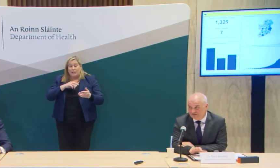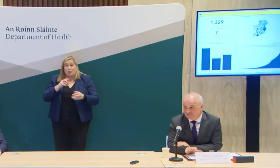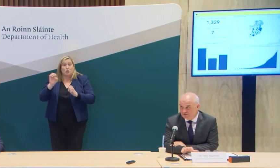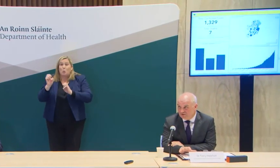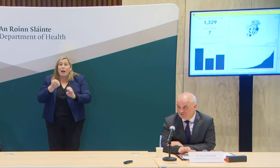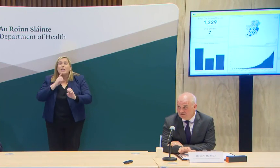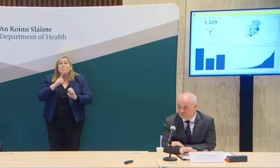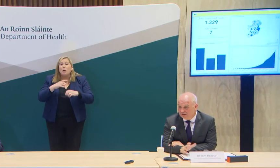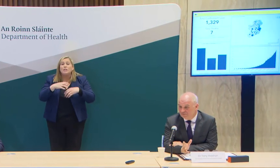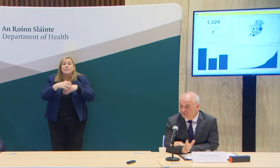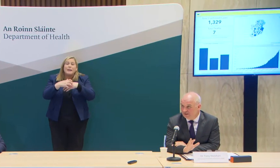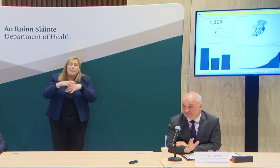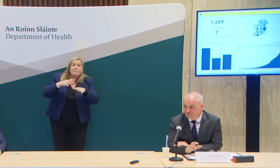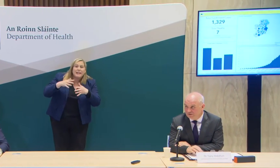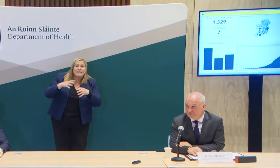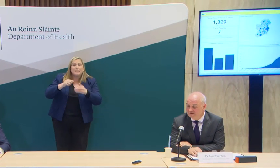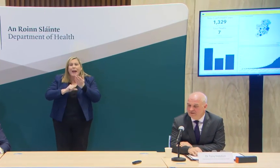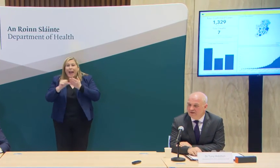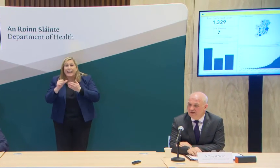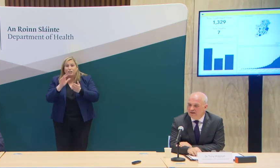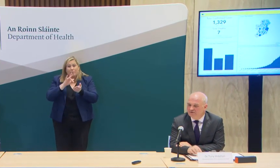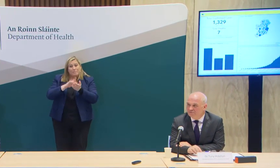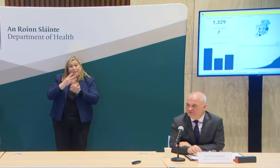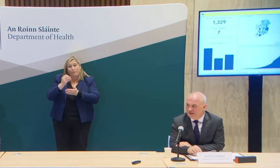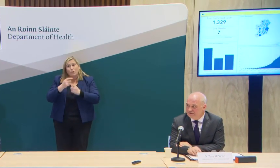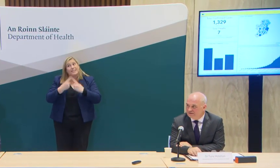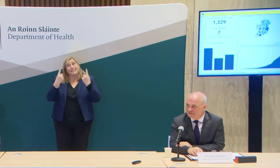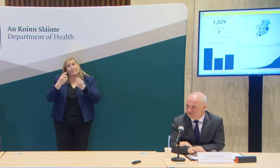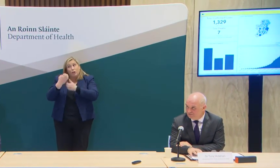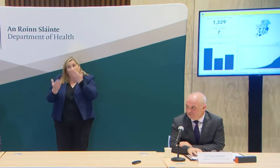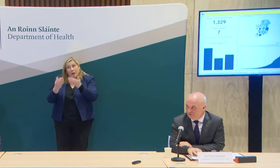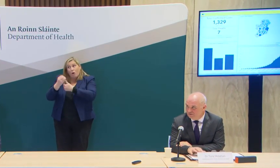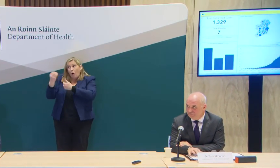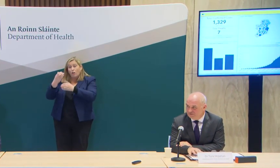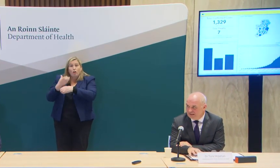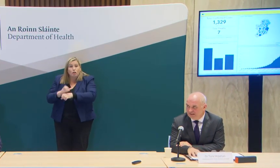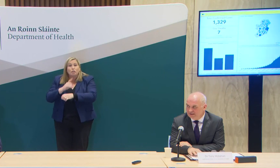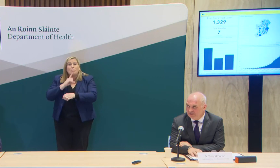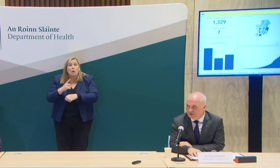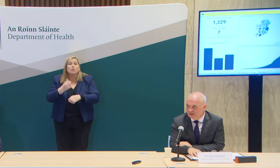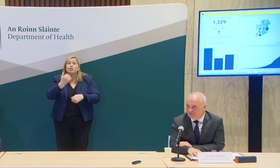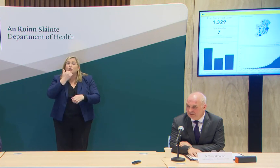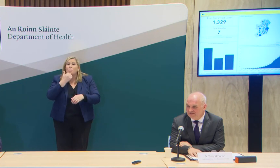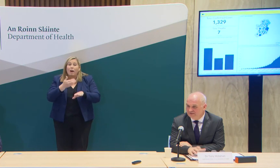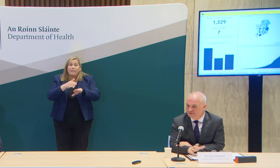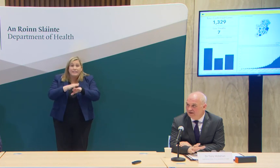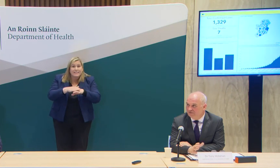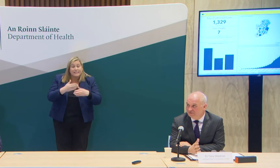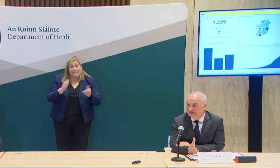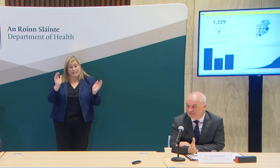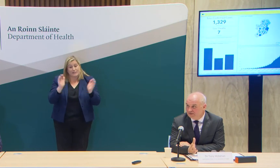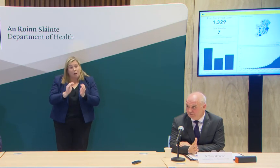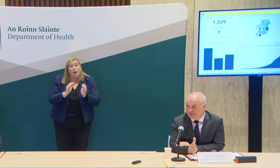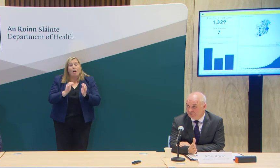is different to other countries as well, in the mid-40s. But the number of cases is small for us to calculate any reliable rates